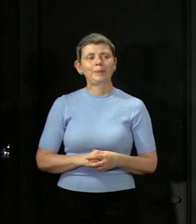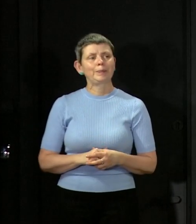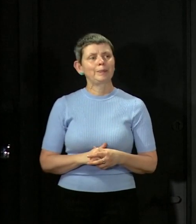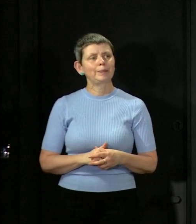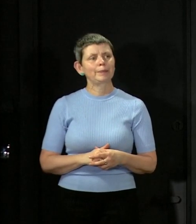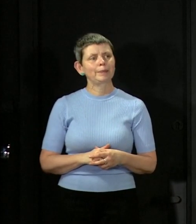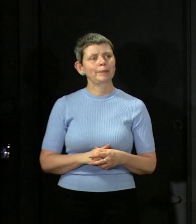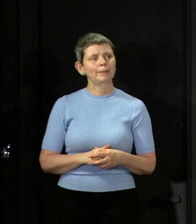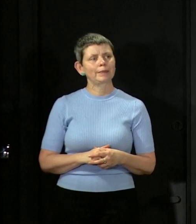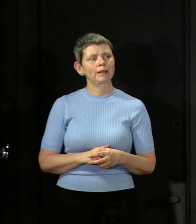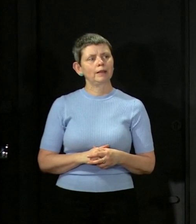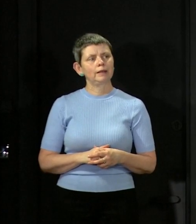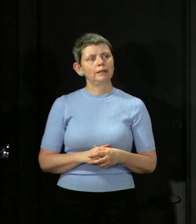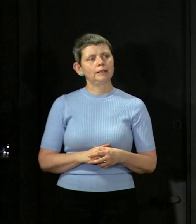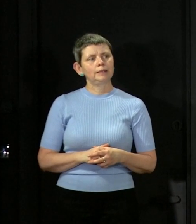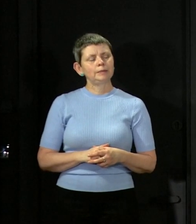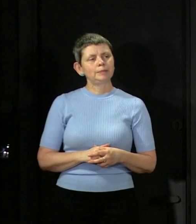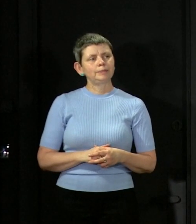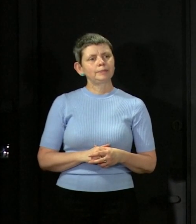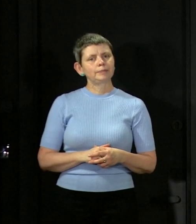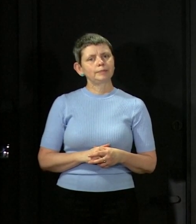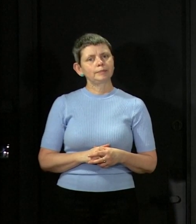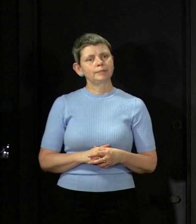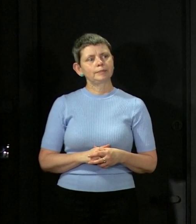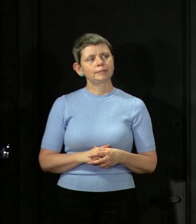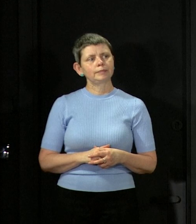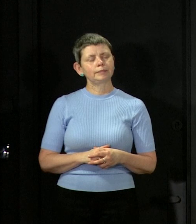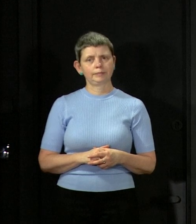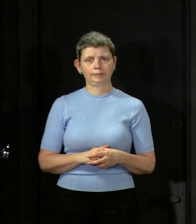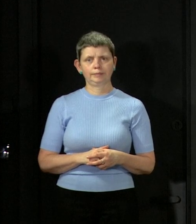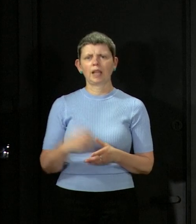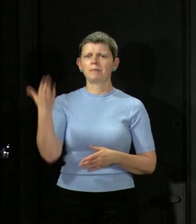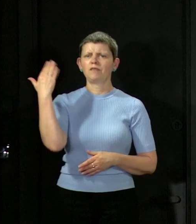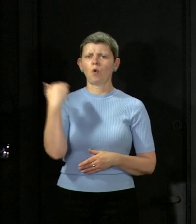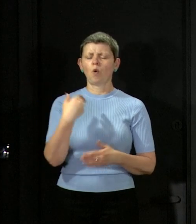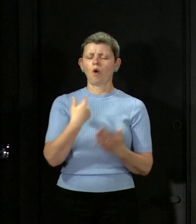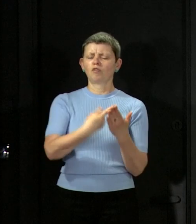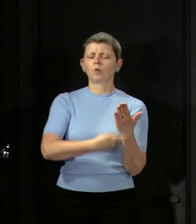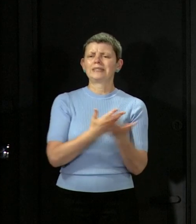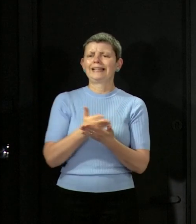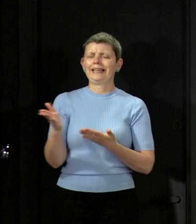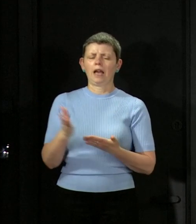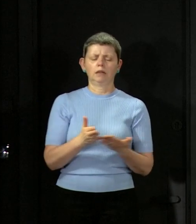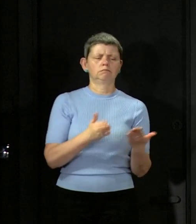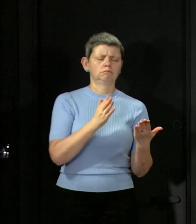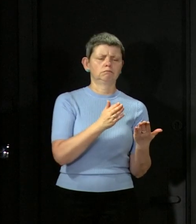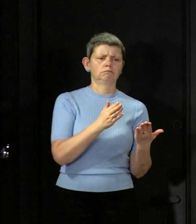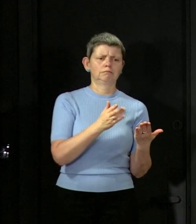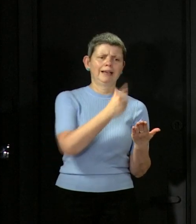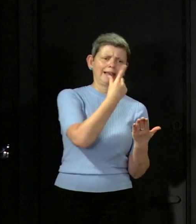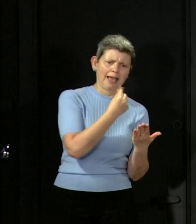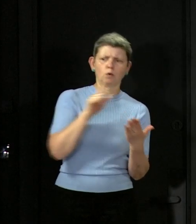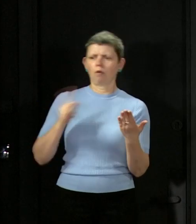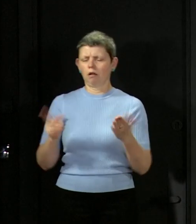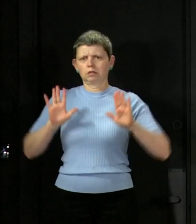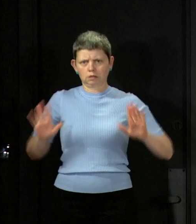Before now, when the rules have been pretty much black and white, many of us have been aware, either anecdotally